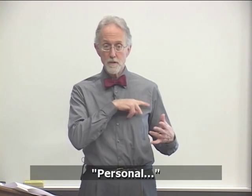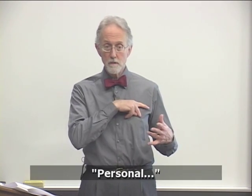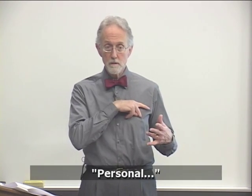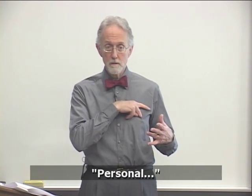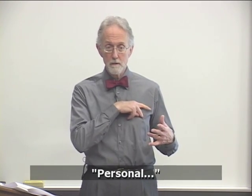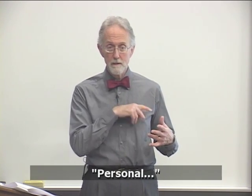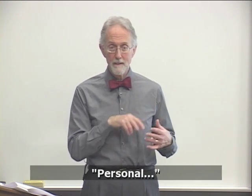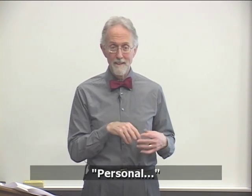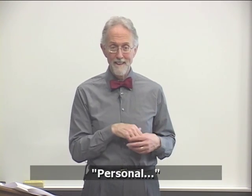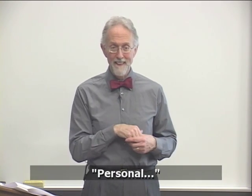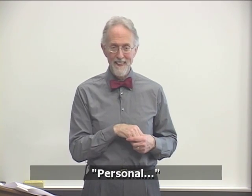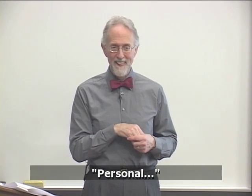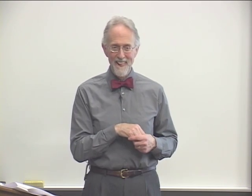Personal?